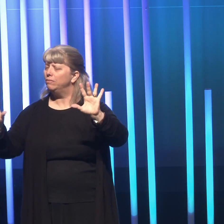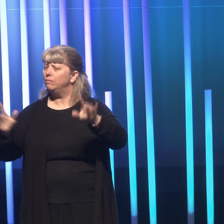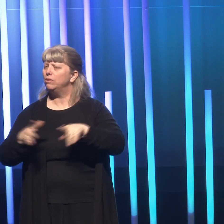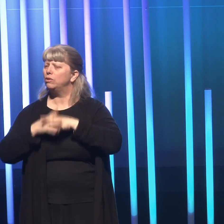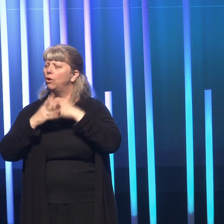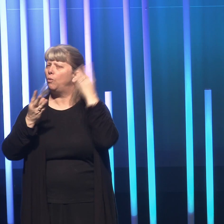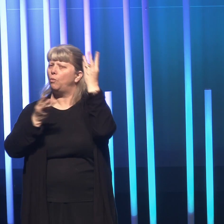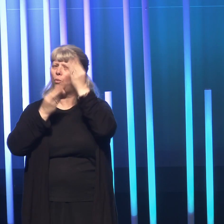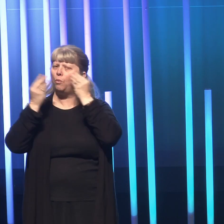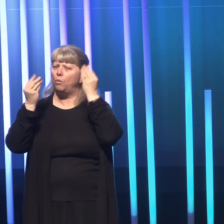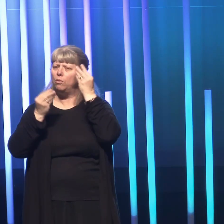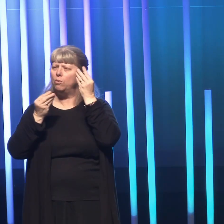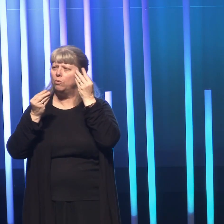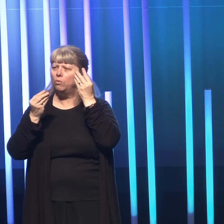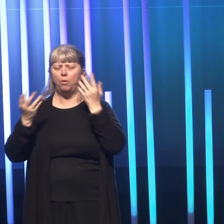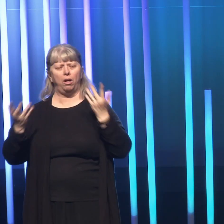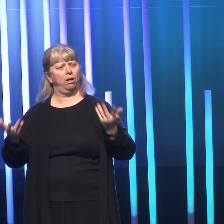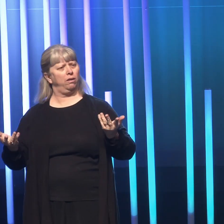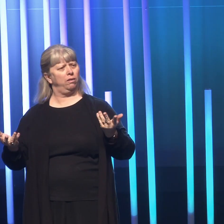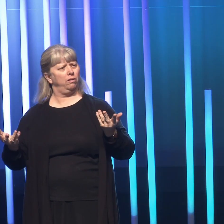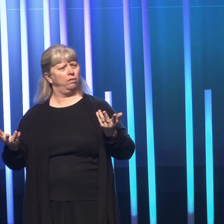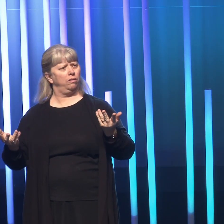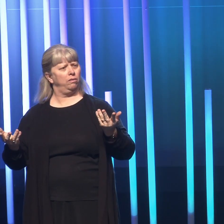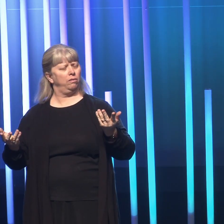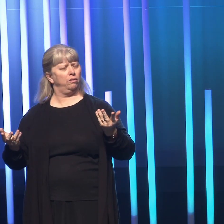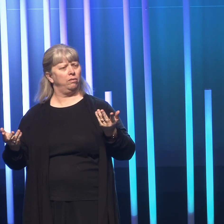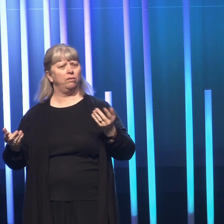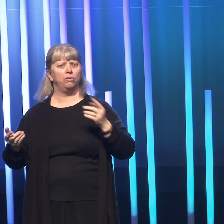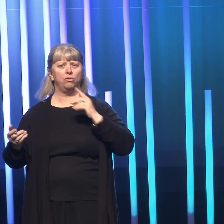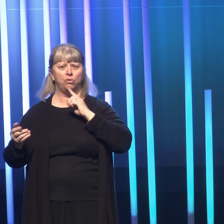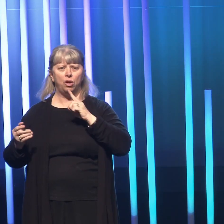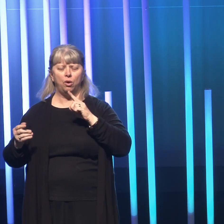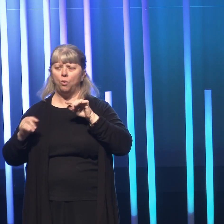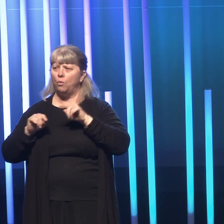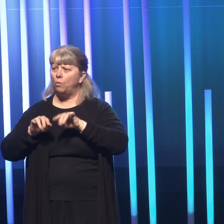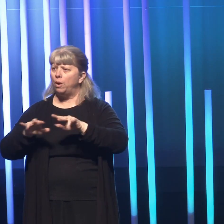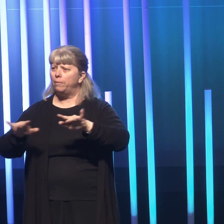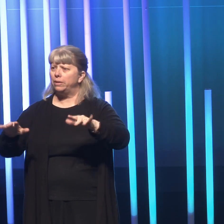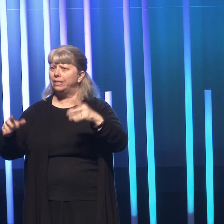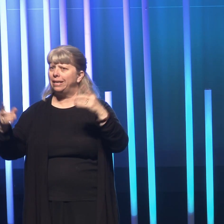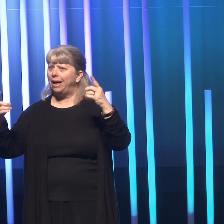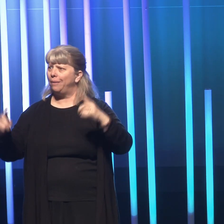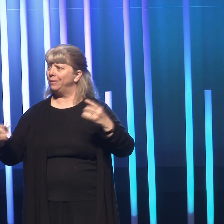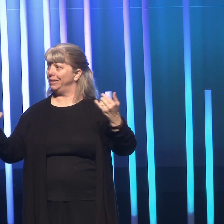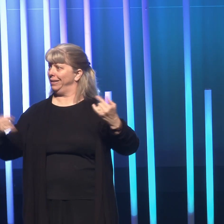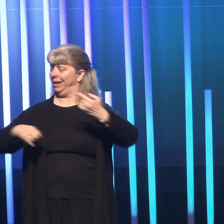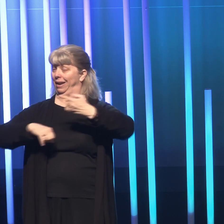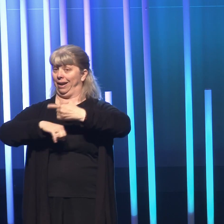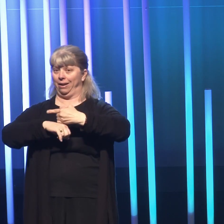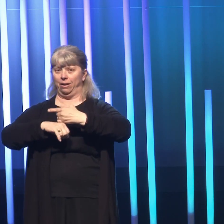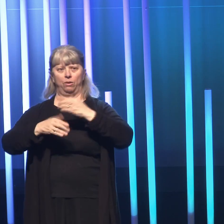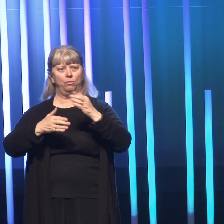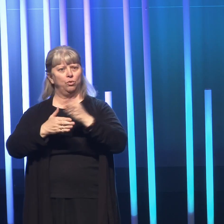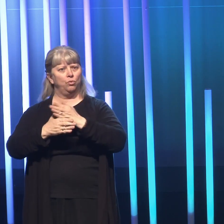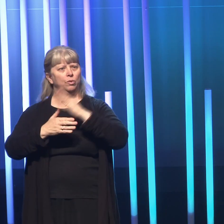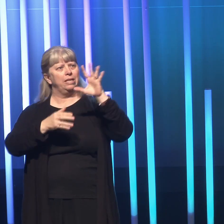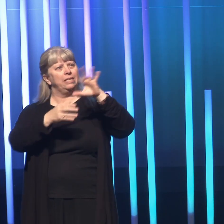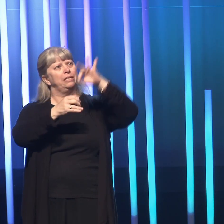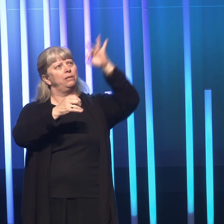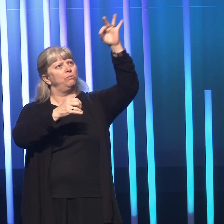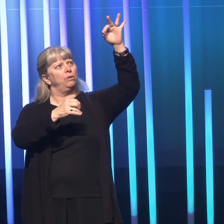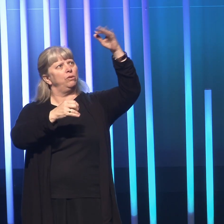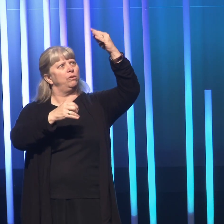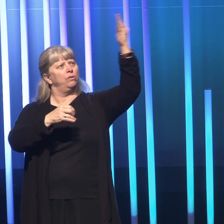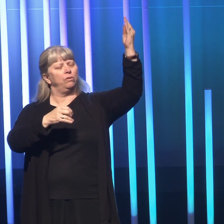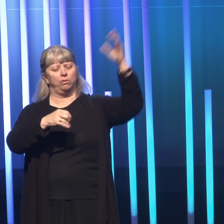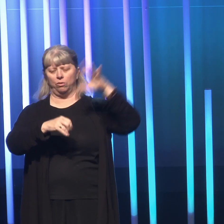started wondering, well, are there ripples happening in this day and age between the spiritual realm and